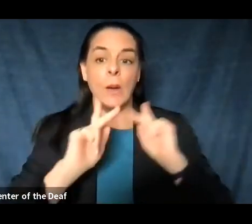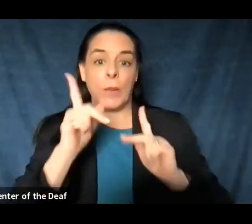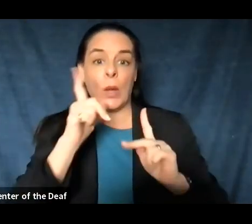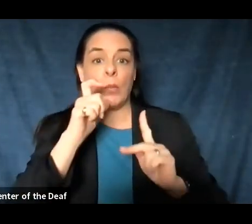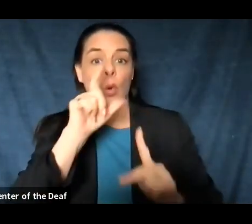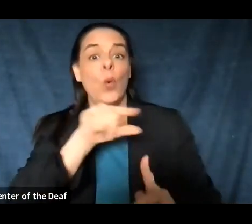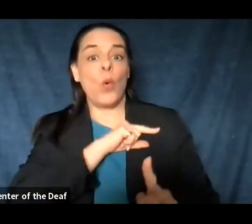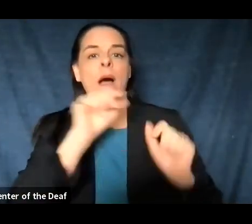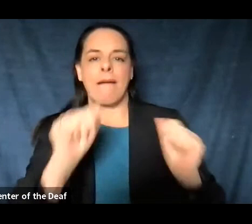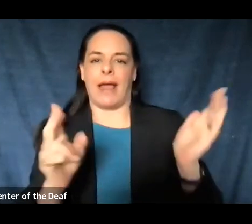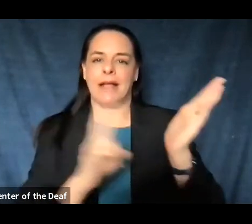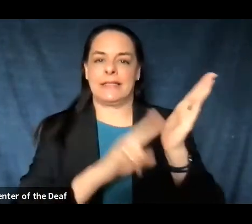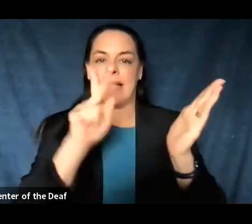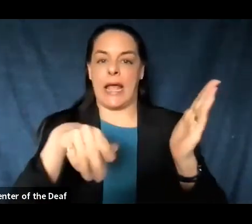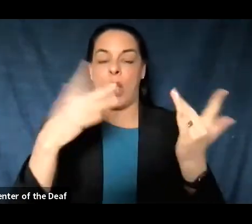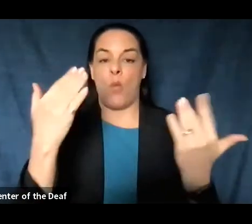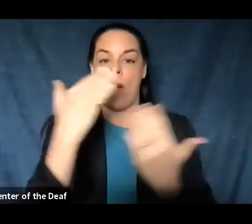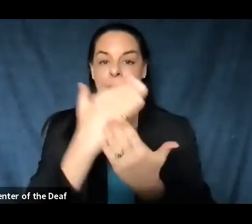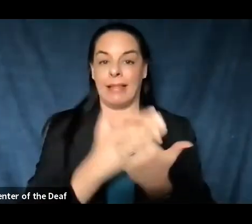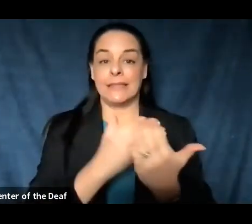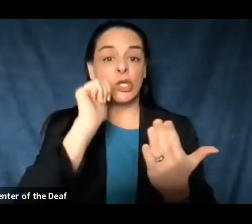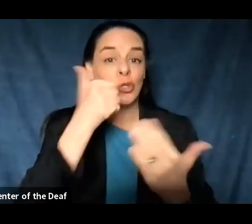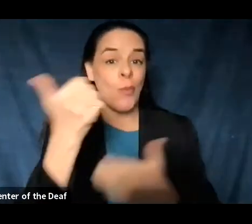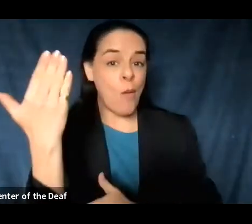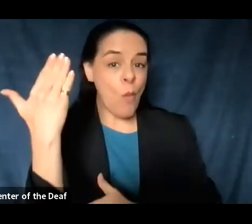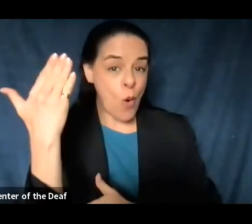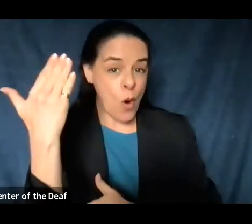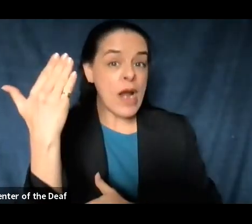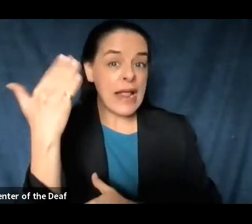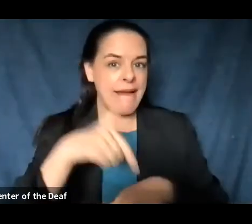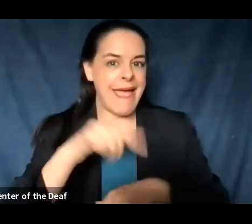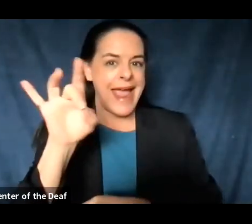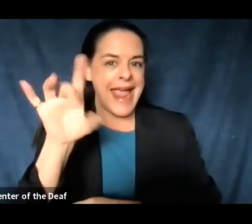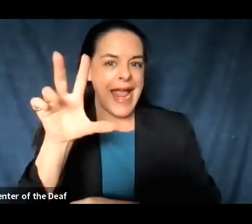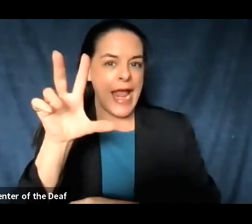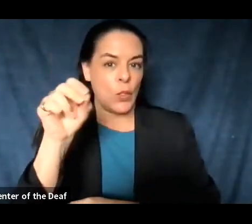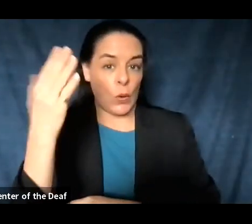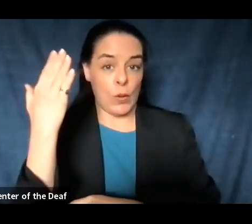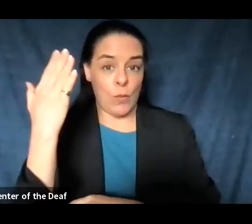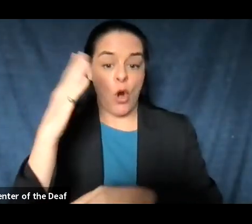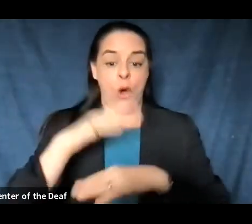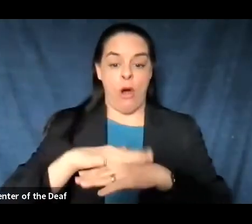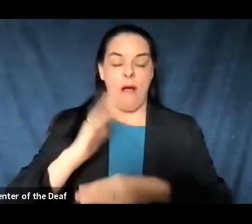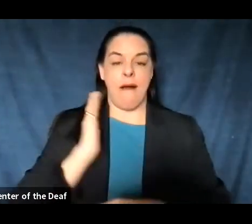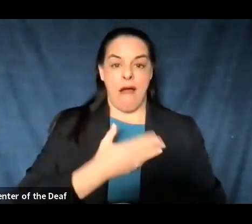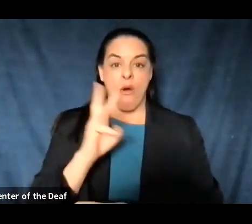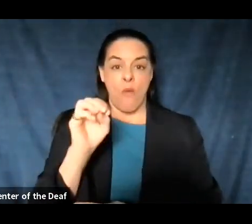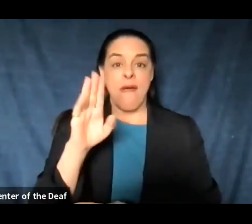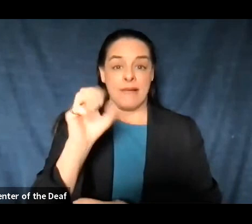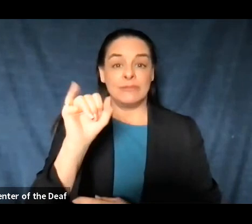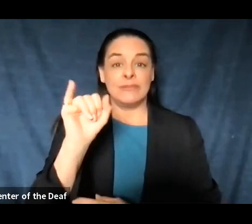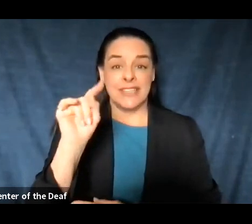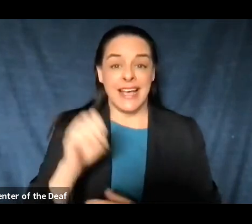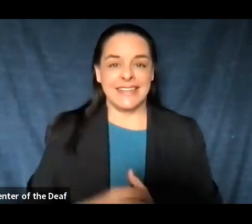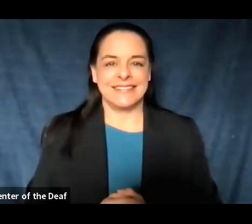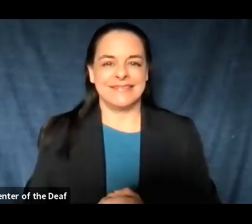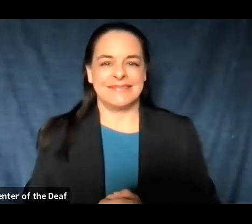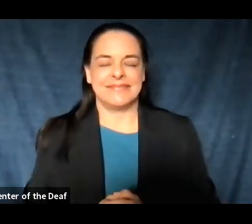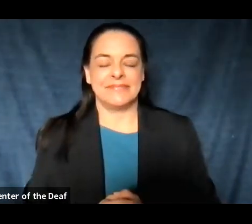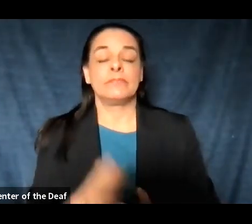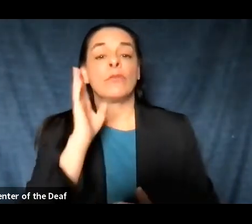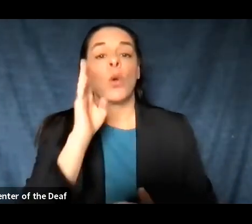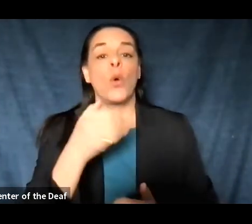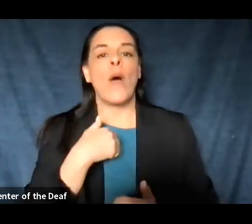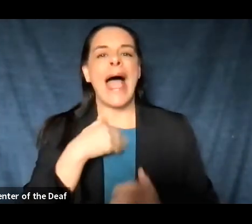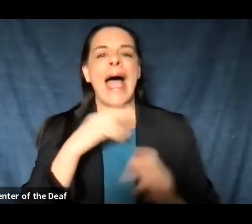to sign up on a wait list tomorrow morning at 8:30 a.m. on our website. There will be a